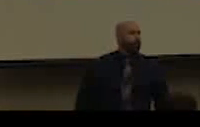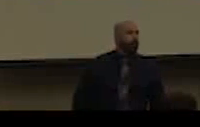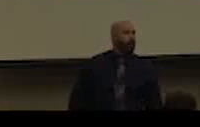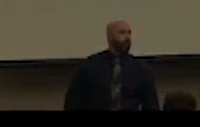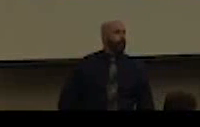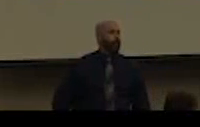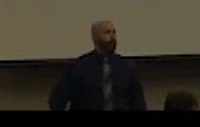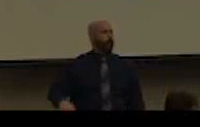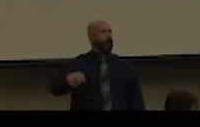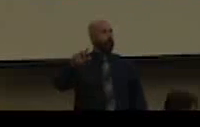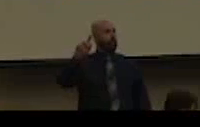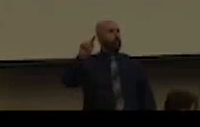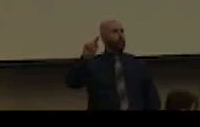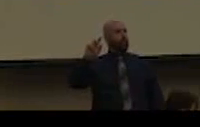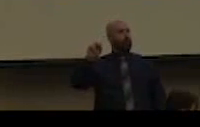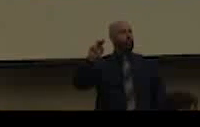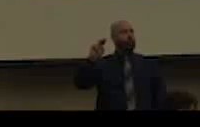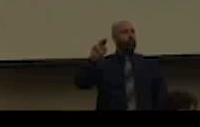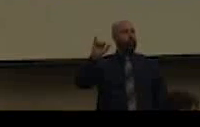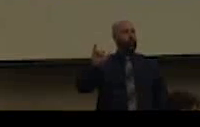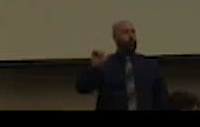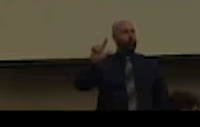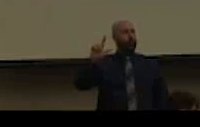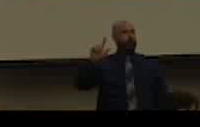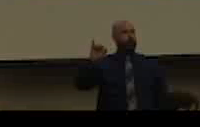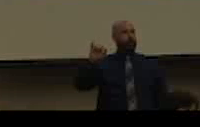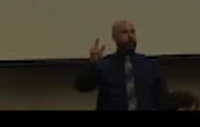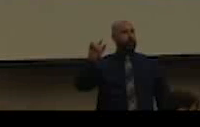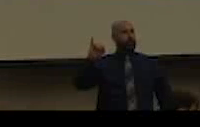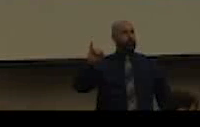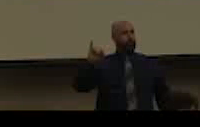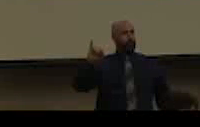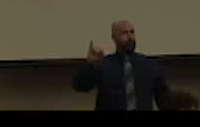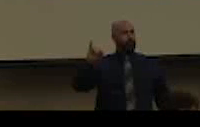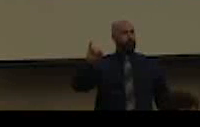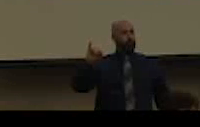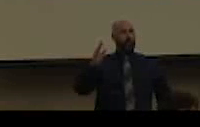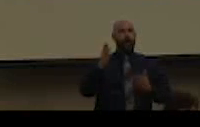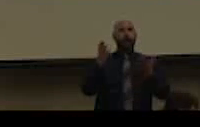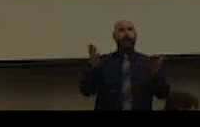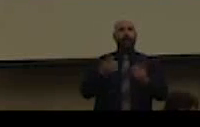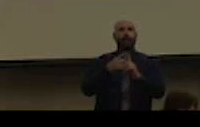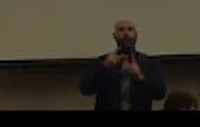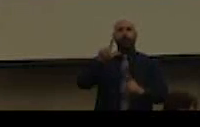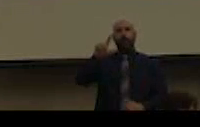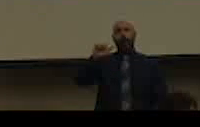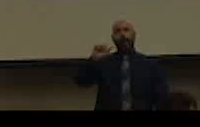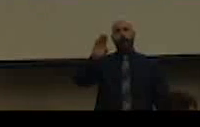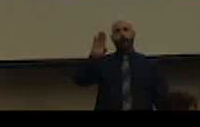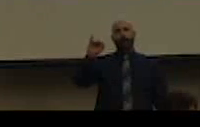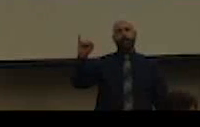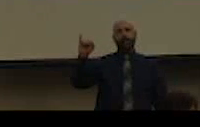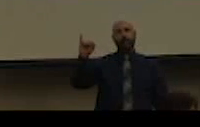Tony Leegee, I'm the lobby of Coleman for Business. This on? Can you hear me? Okay. I